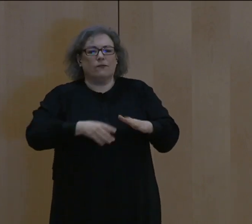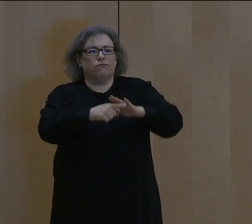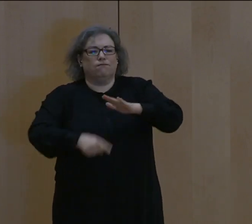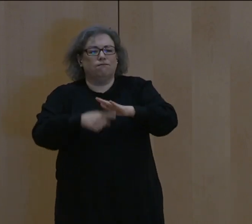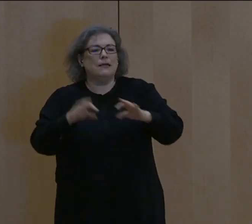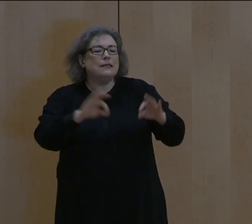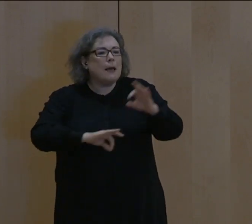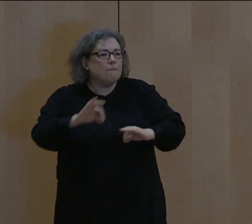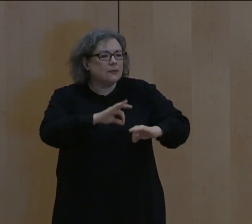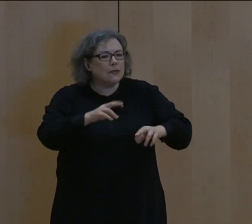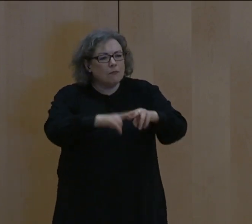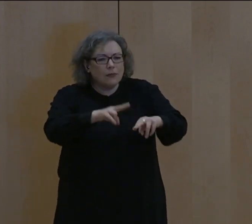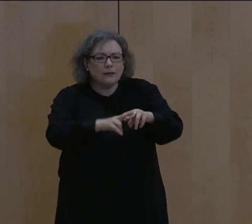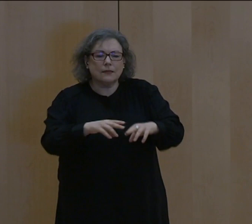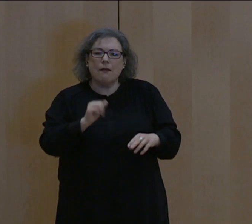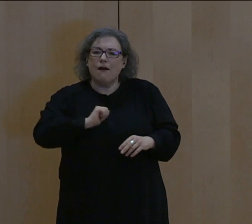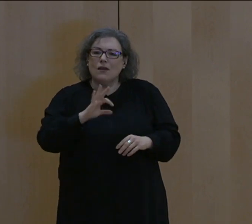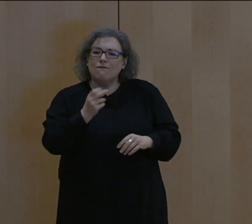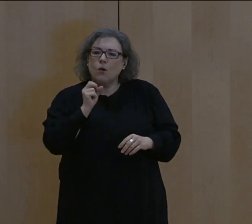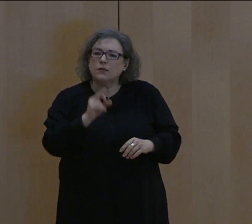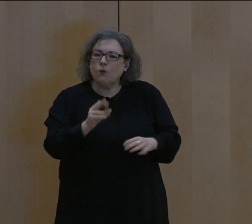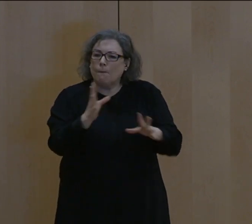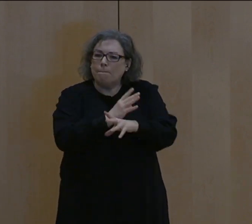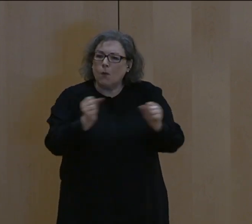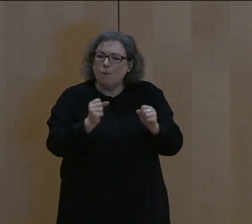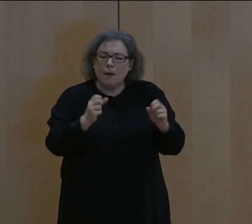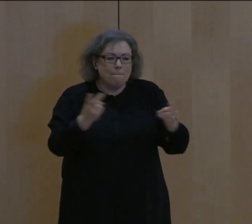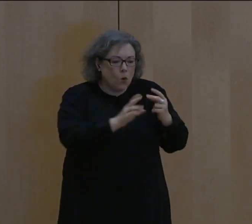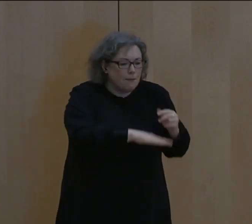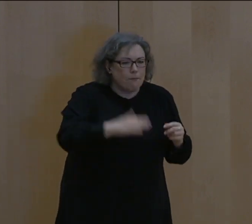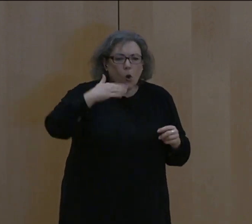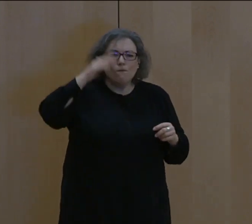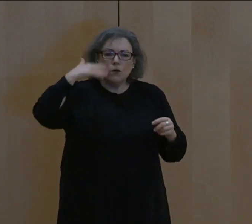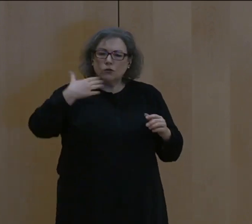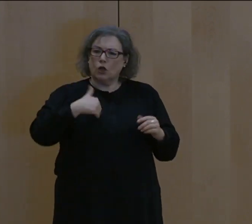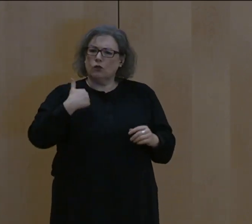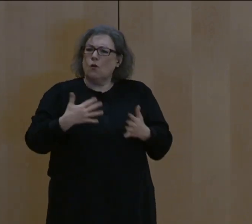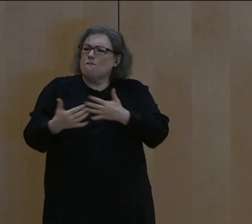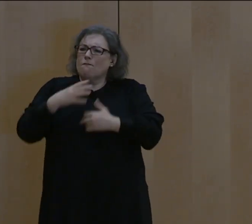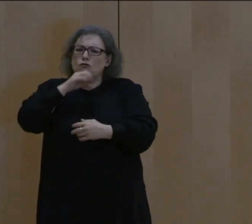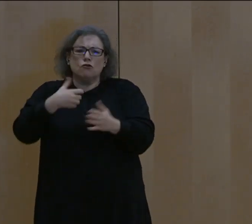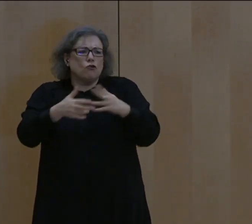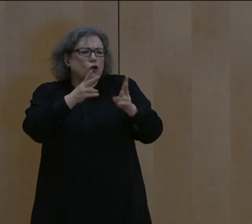children died. Why is Russia doing this? Why is this terror against us?